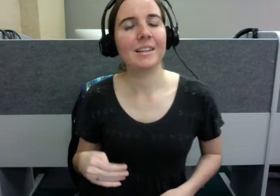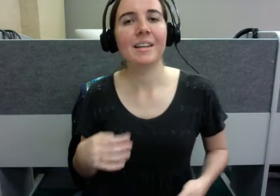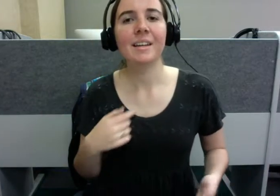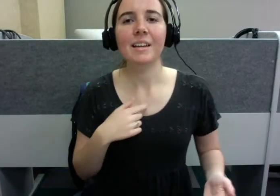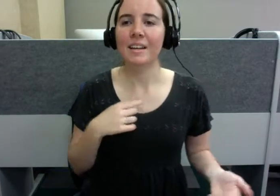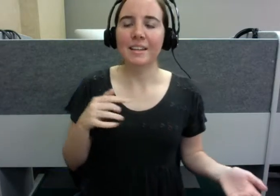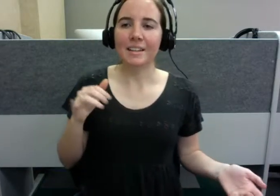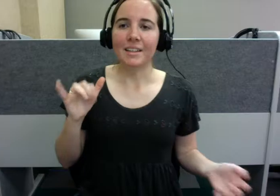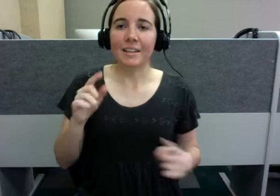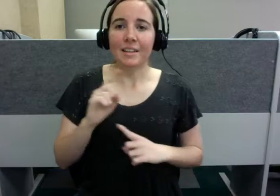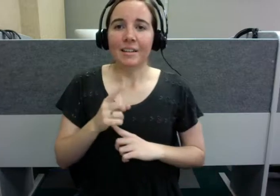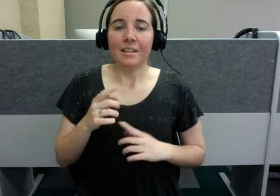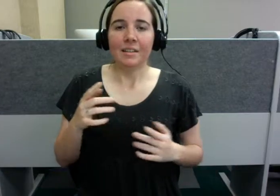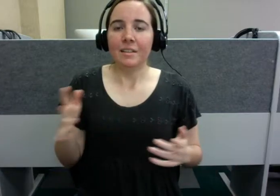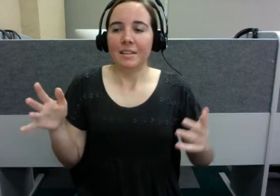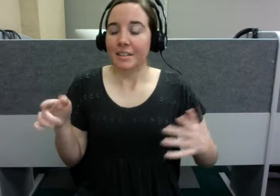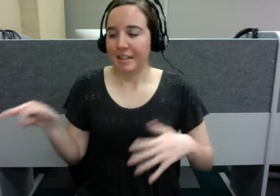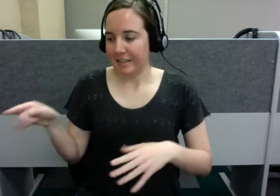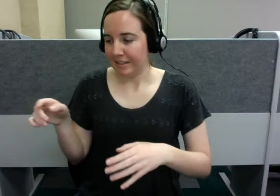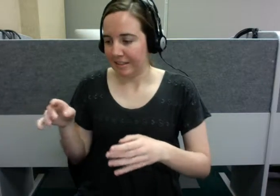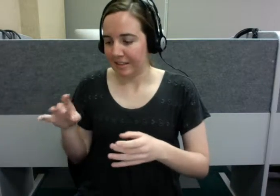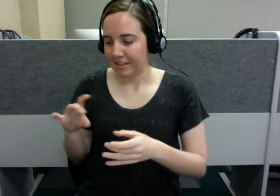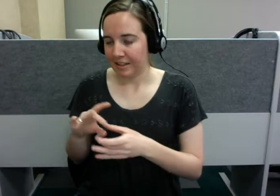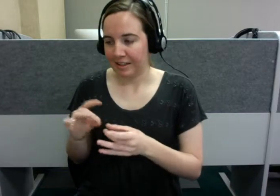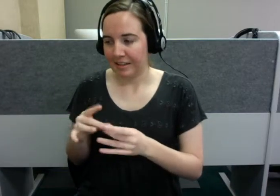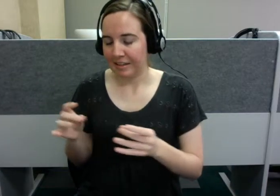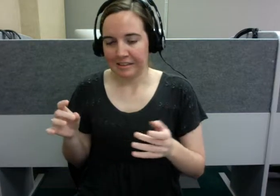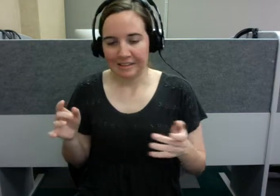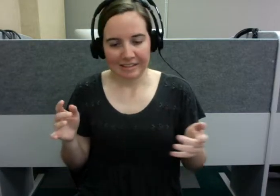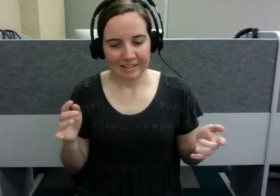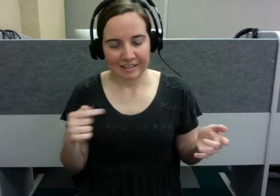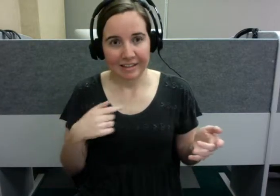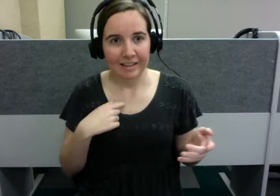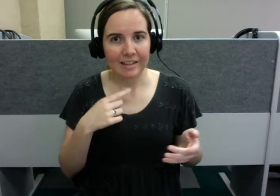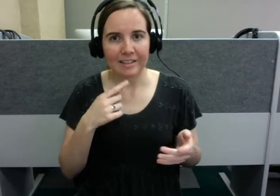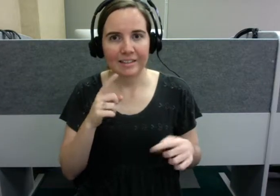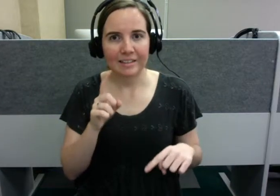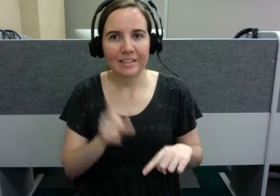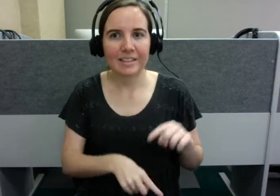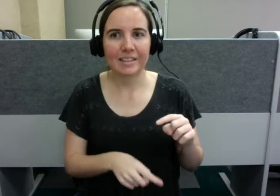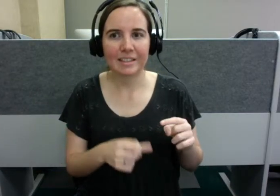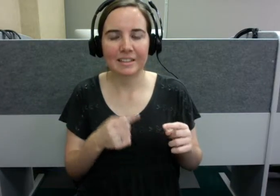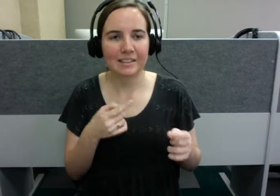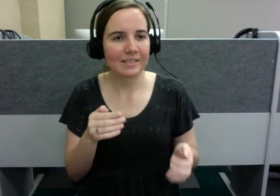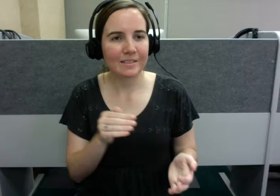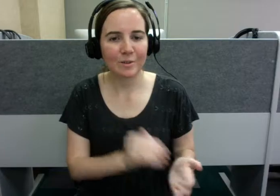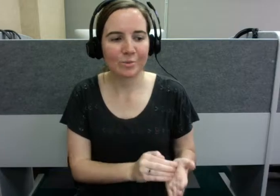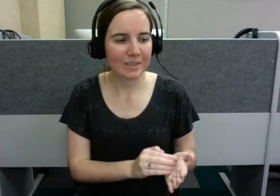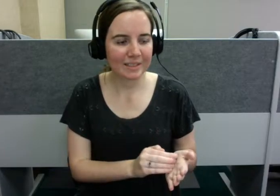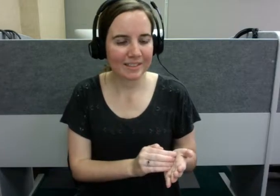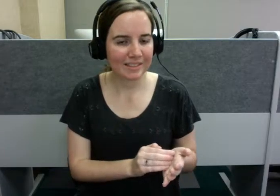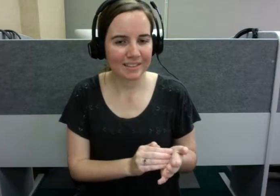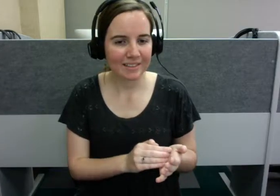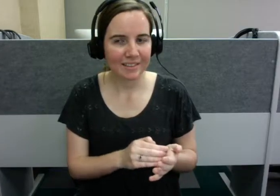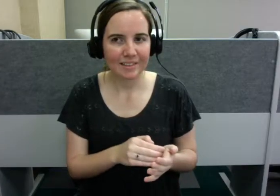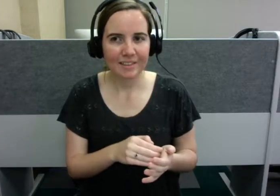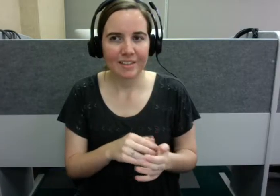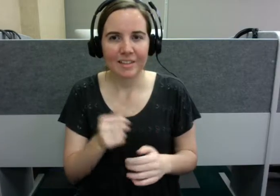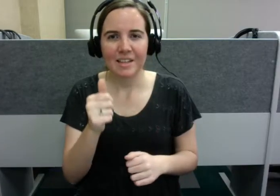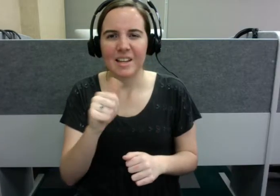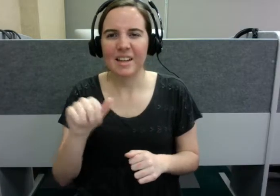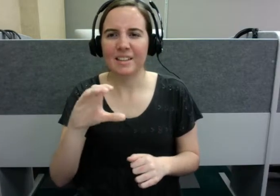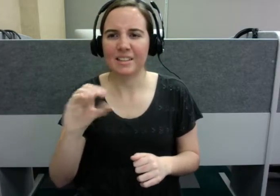but in that moment, what he said next can't be repeated in the lower 48. It can't be repeated on any factory floor or any construction